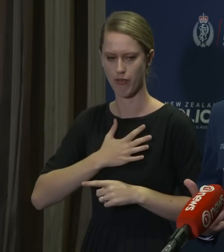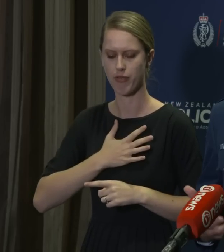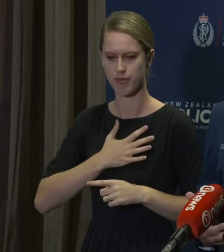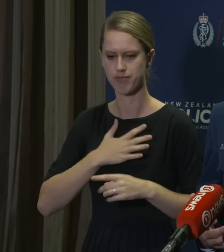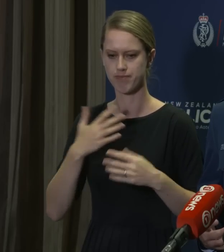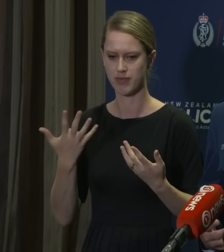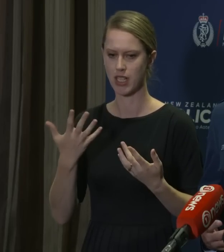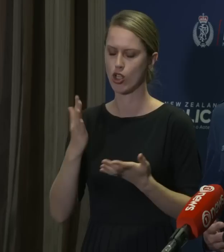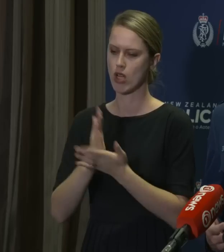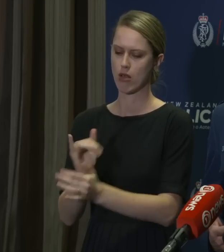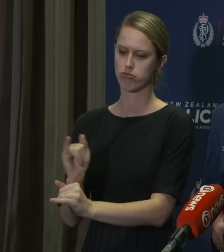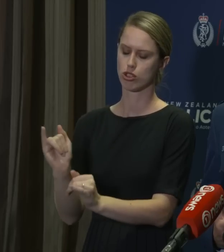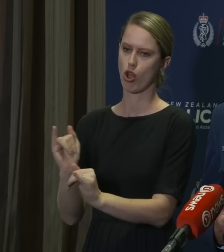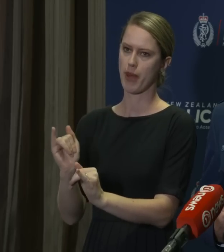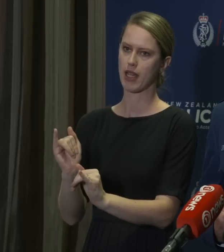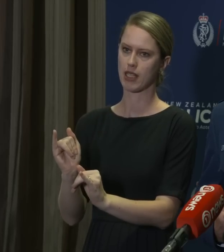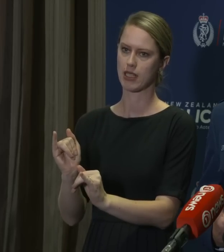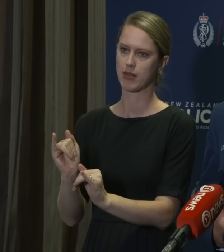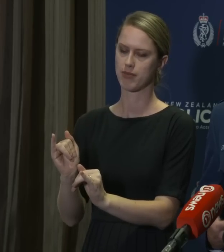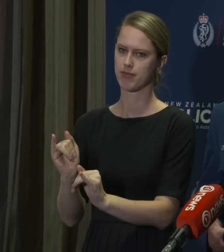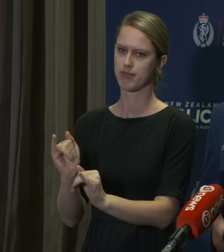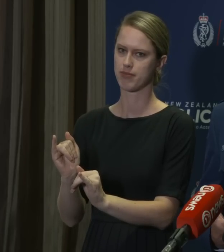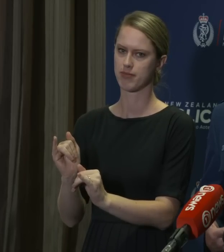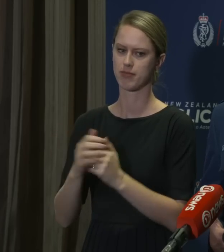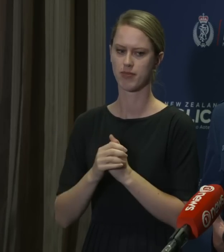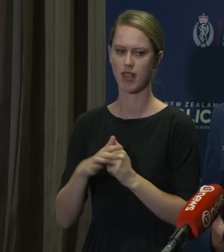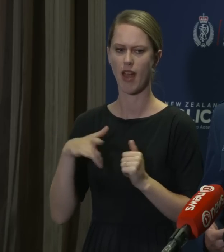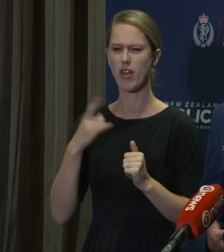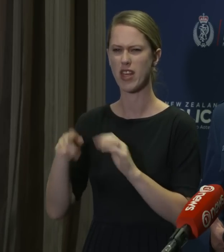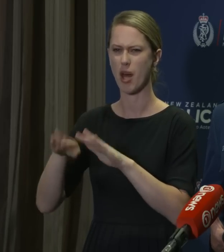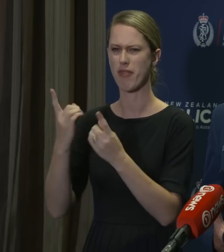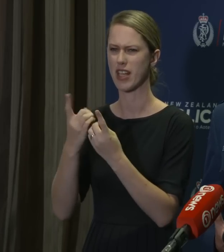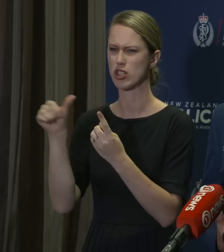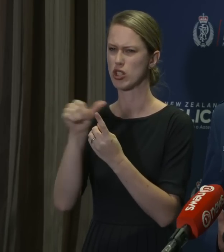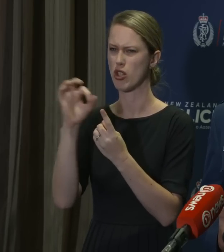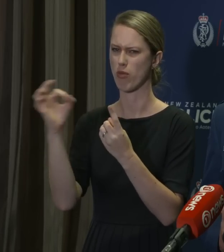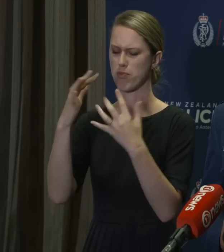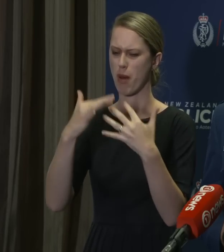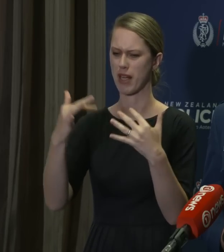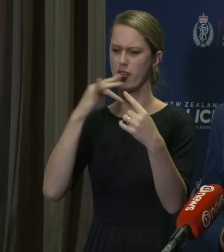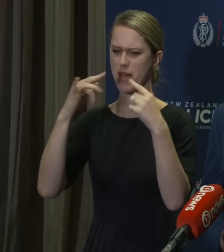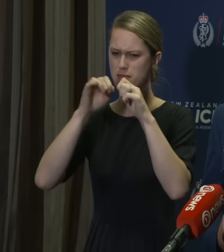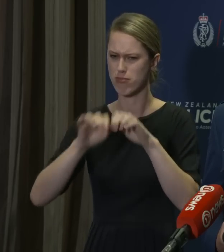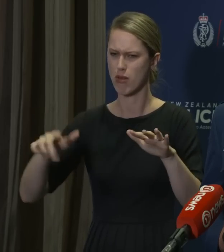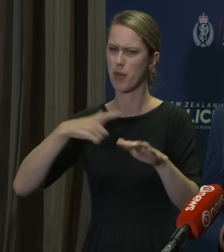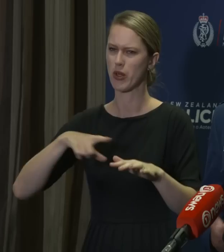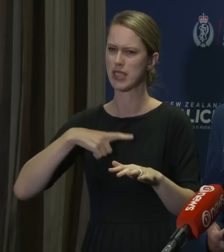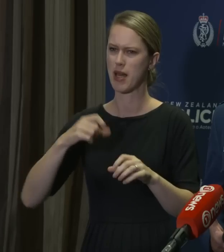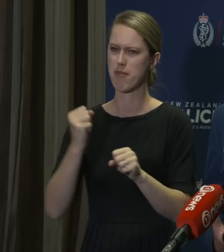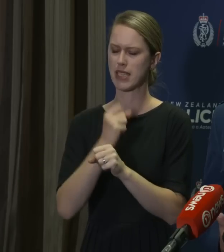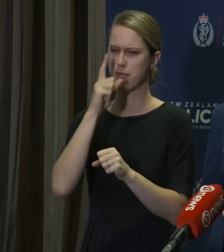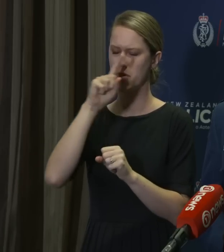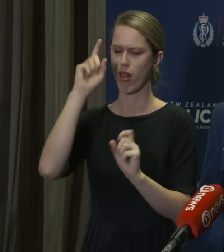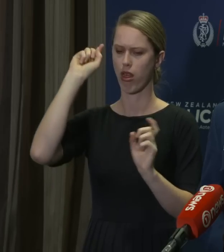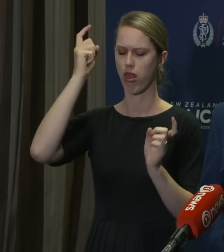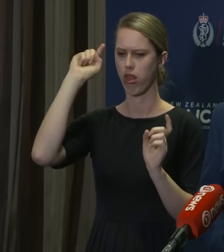It's really disturbing. I don't think that kind of thing should be in the public domain because it causes such